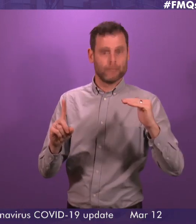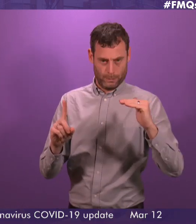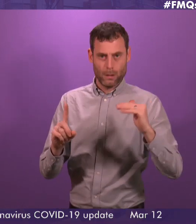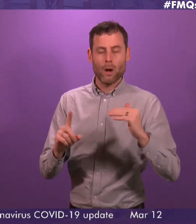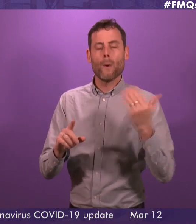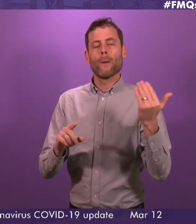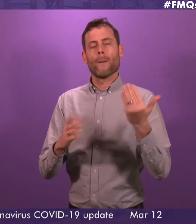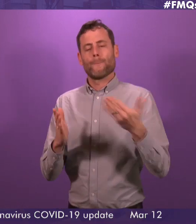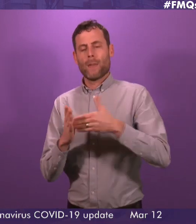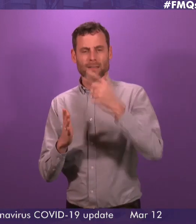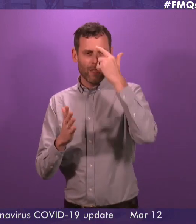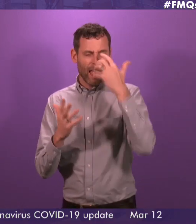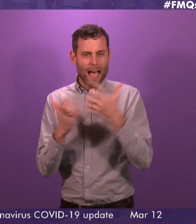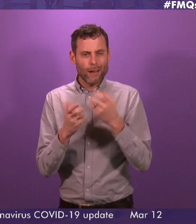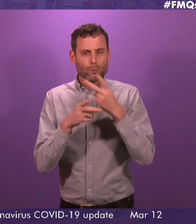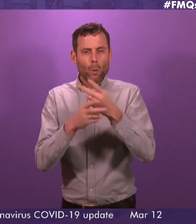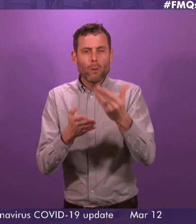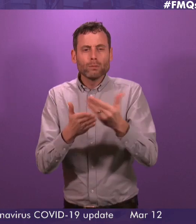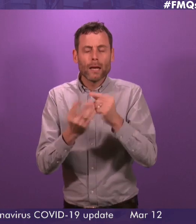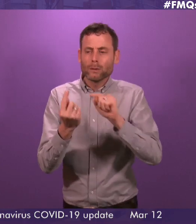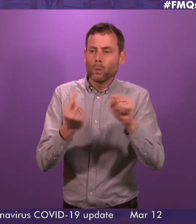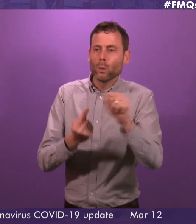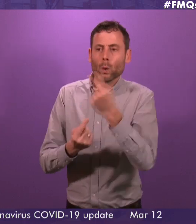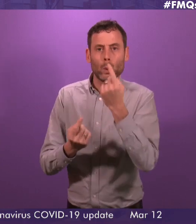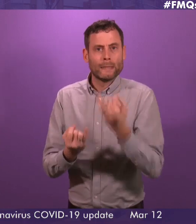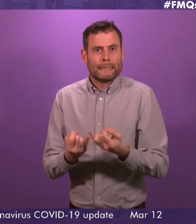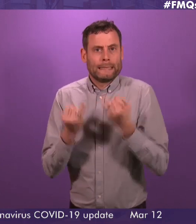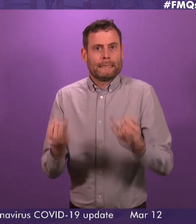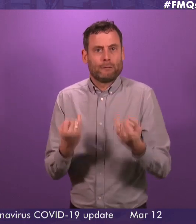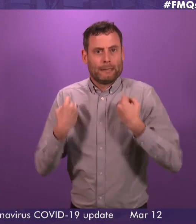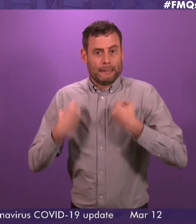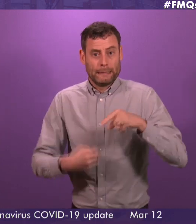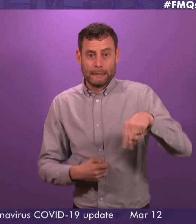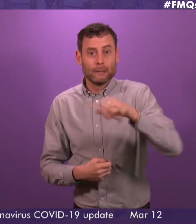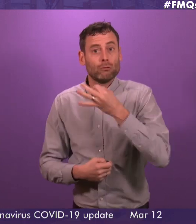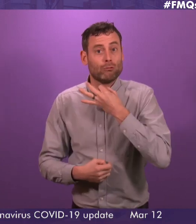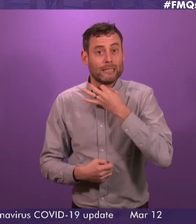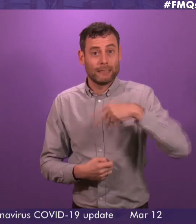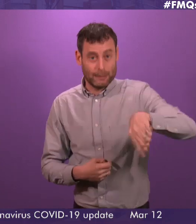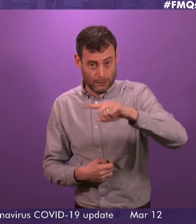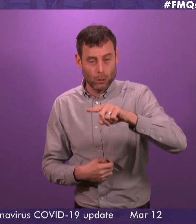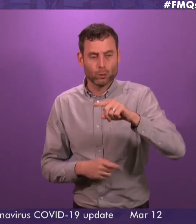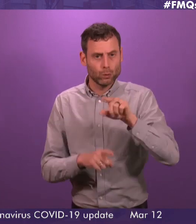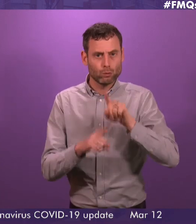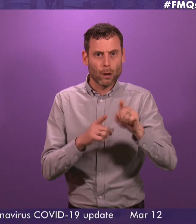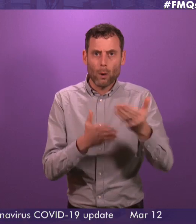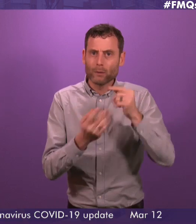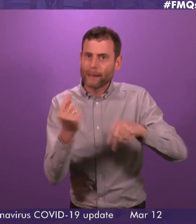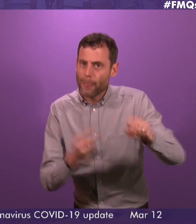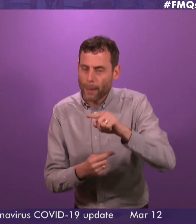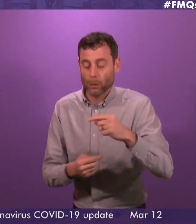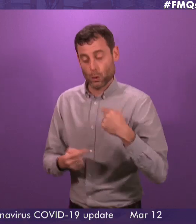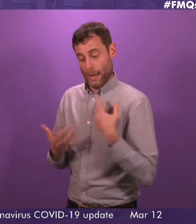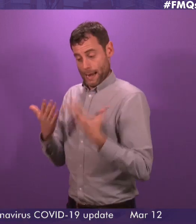most vulnerable to serious illness as a consequence of the virus. So our guiding principles here, in